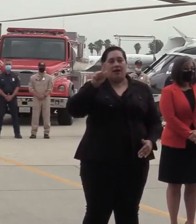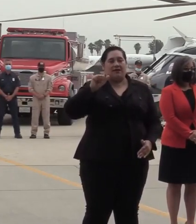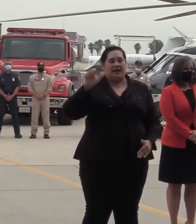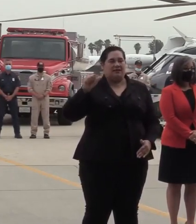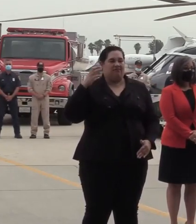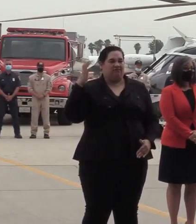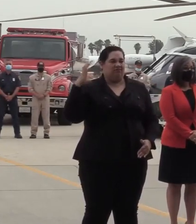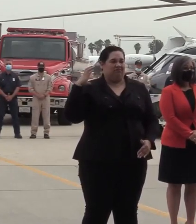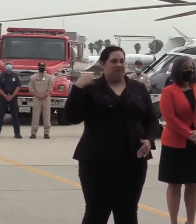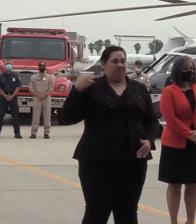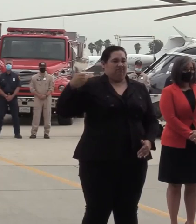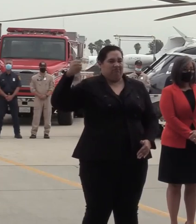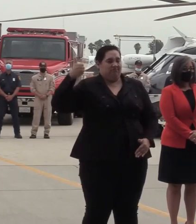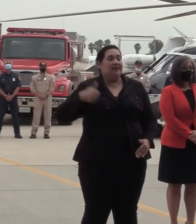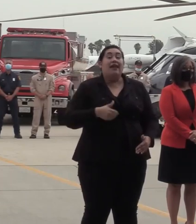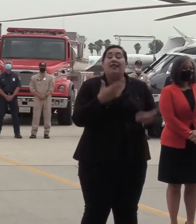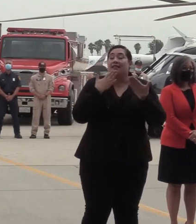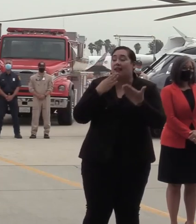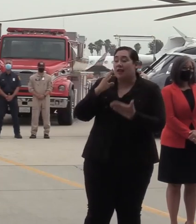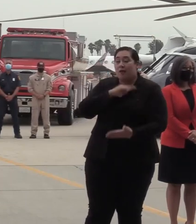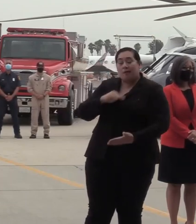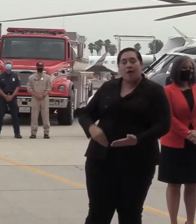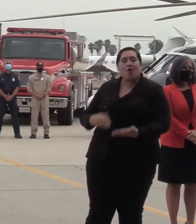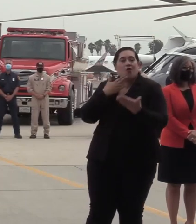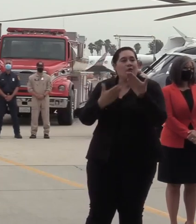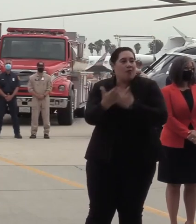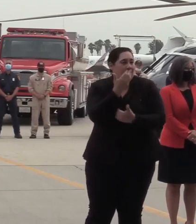Thank you, Mayor. Good morning, everyone.